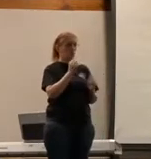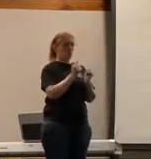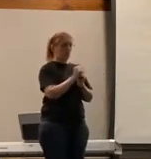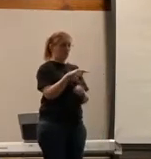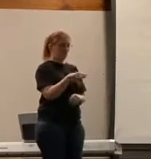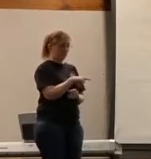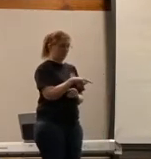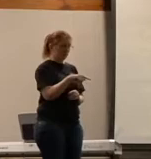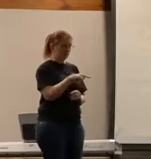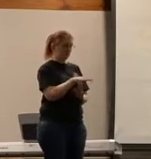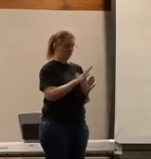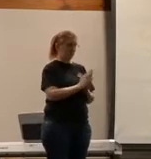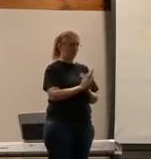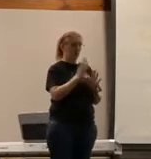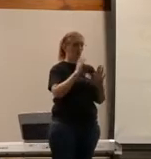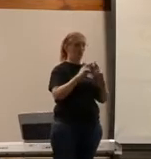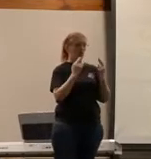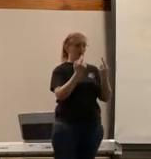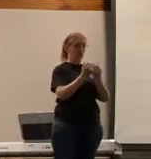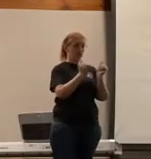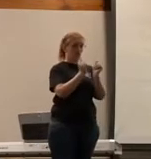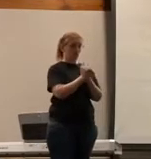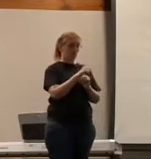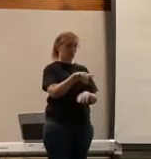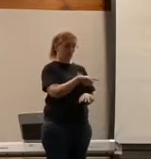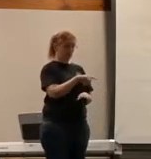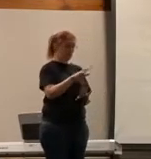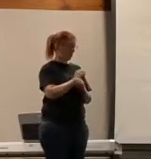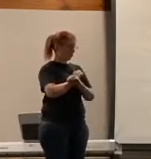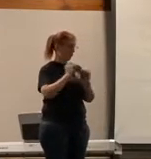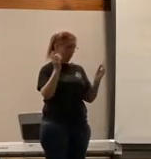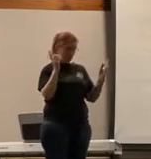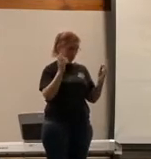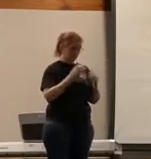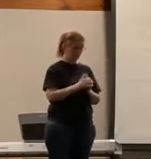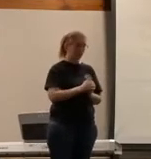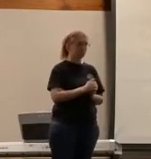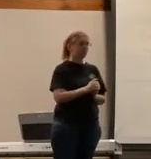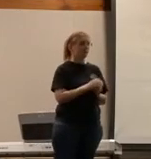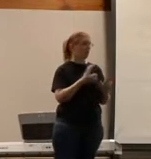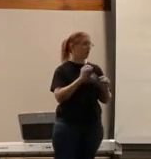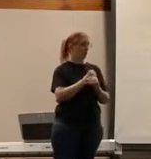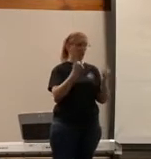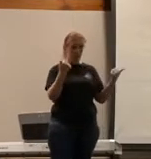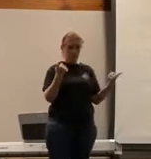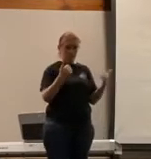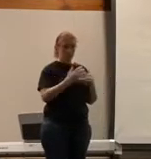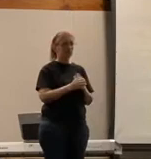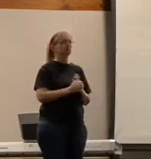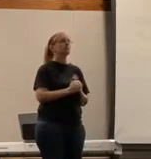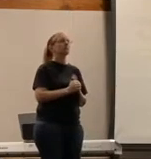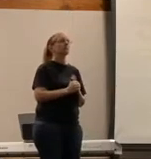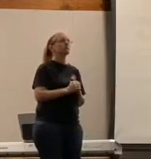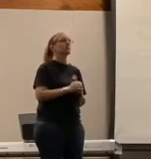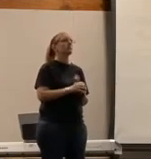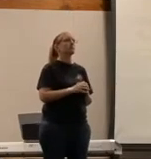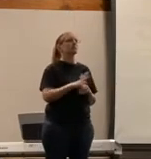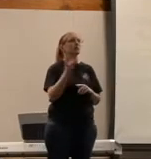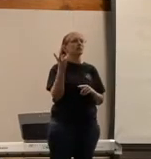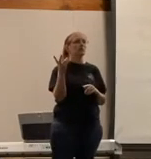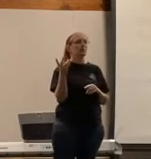them. He had a relationship with them like no other. Like none other. You